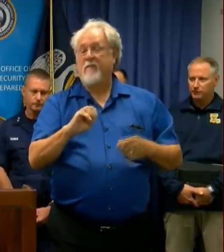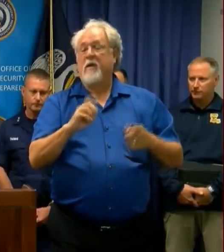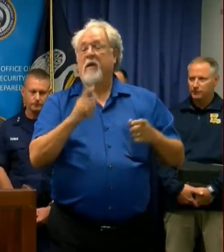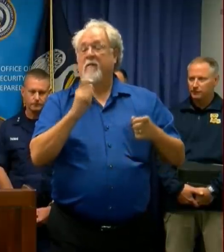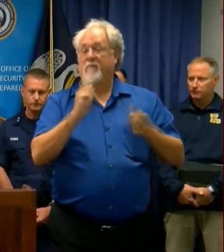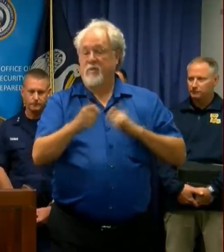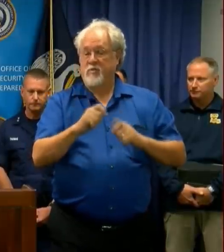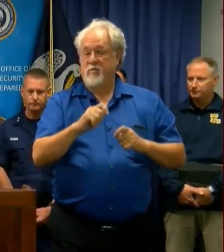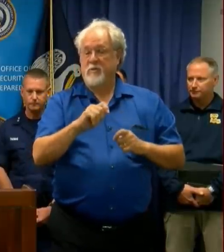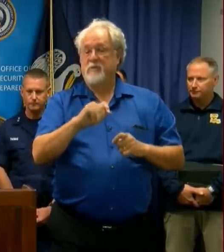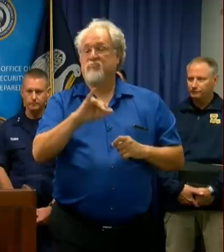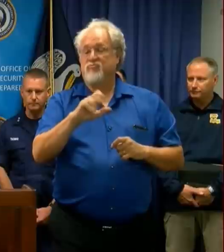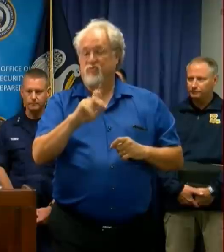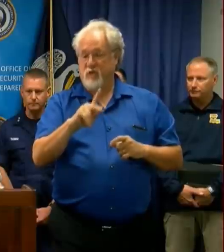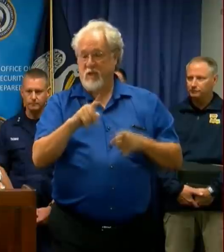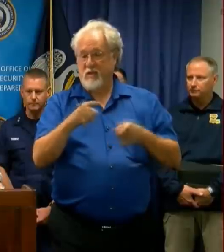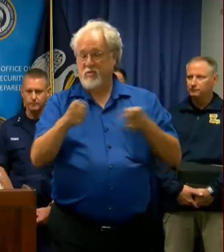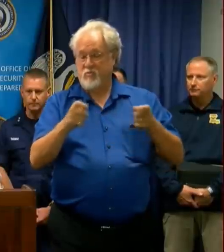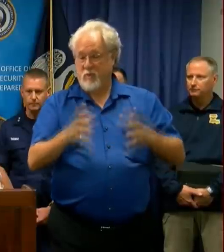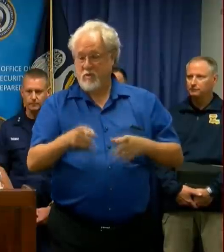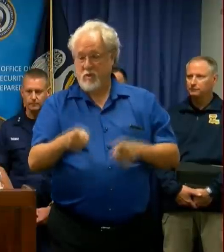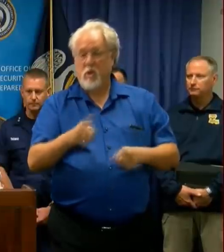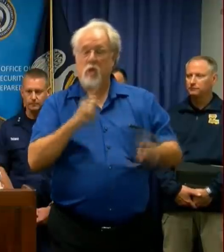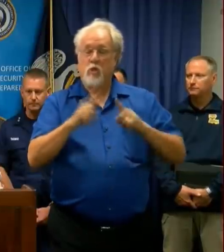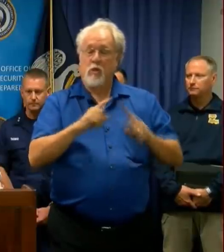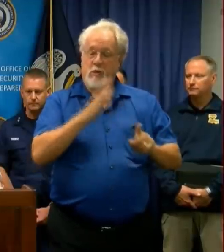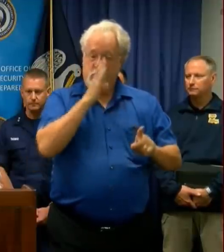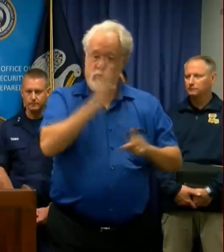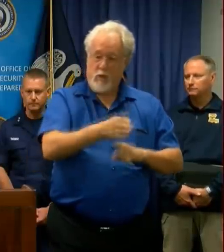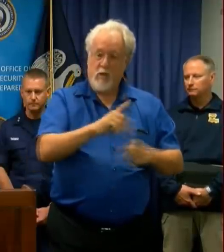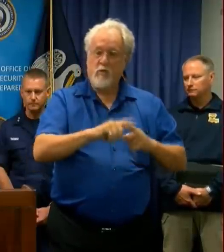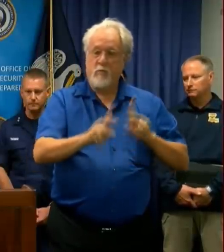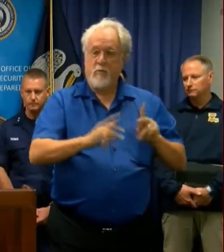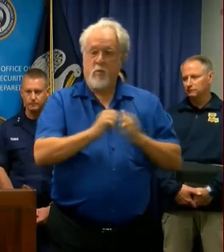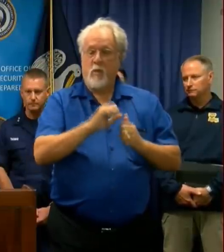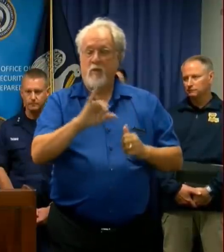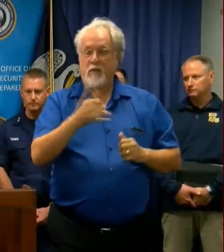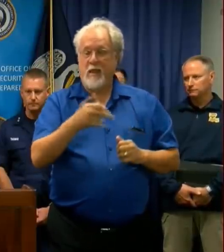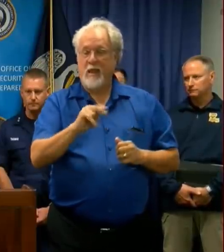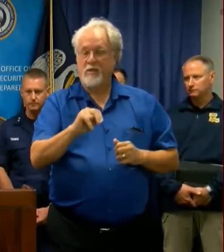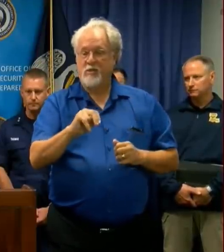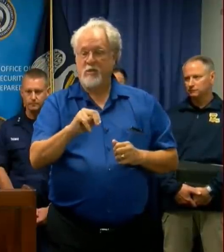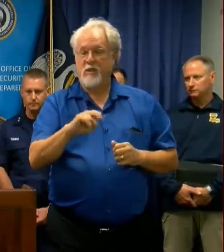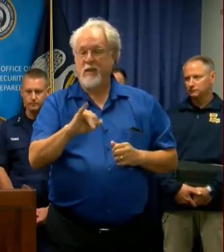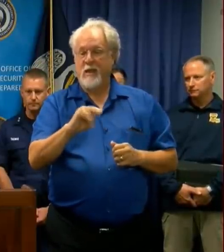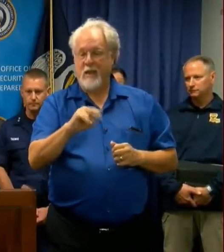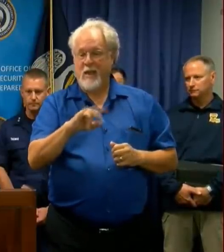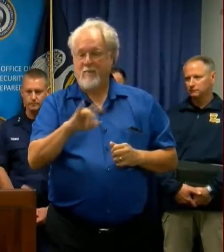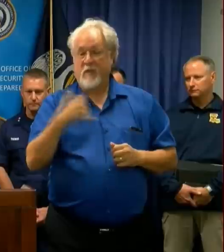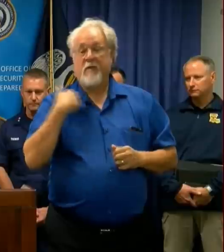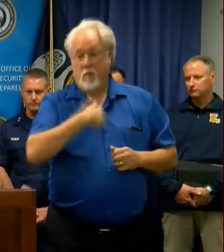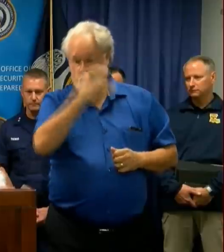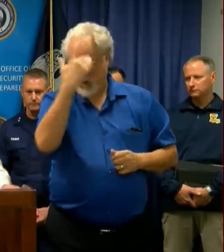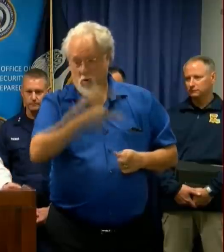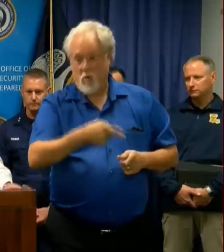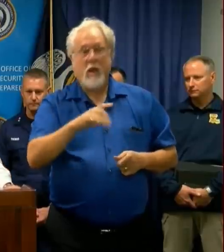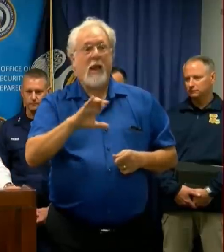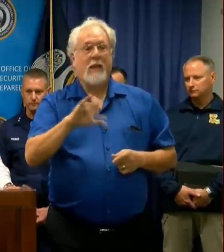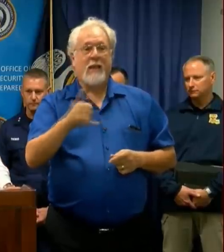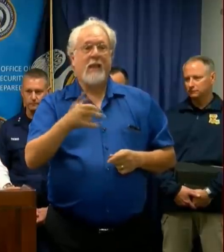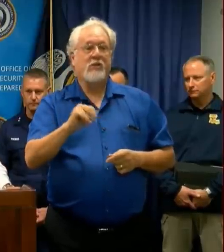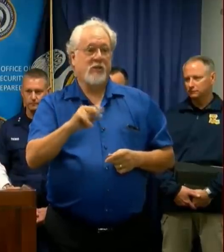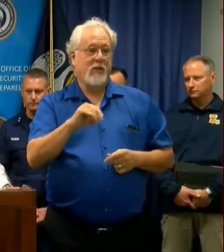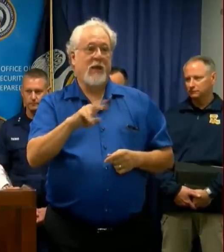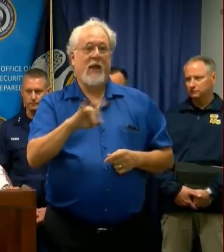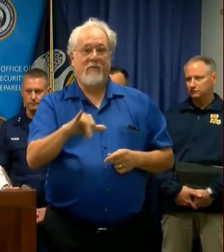Montesay, who is talking directly to the individuals with the Cajun Navy that we know about, you know, because the Cajun Navy